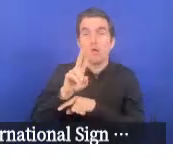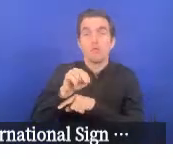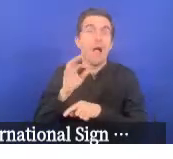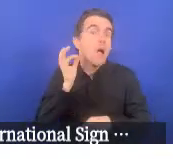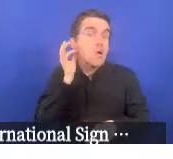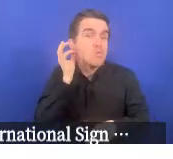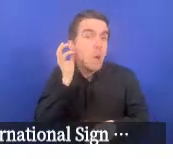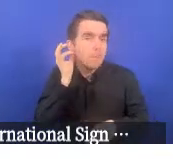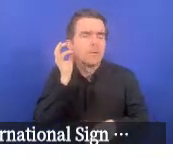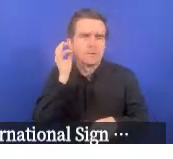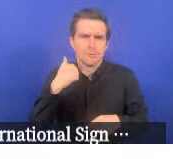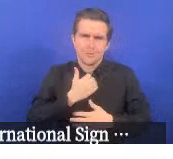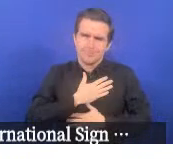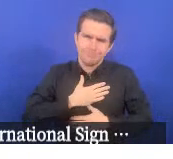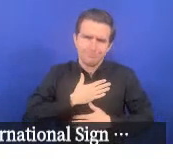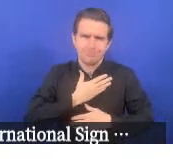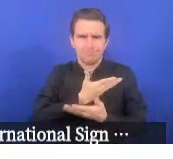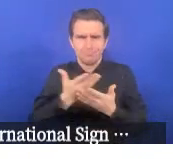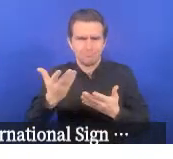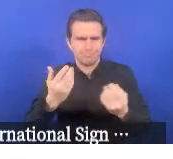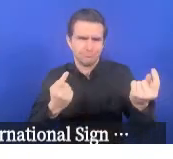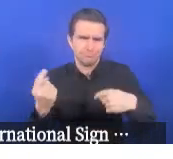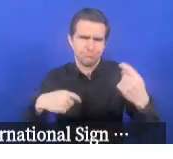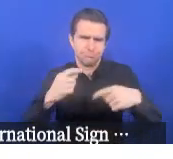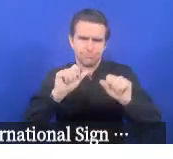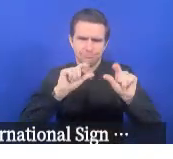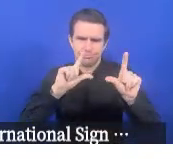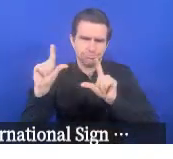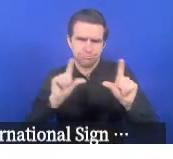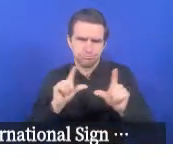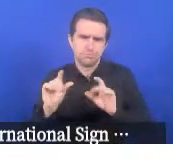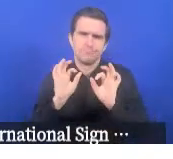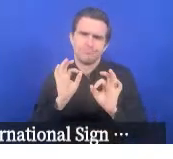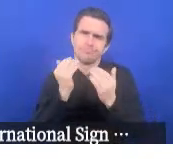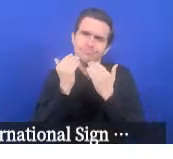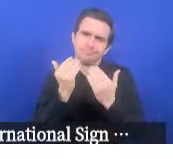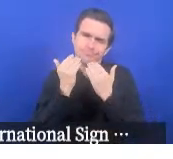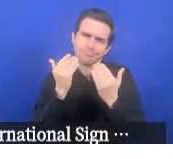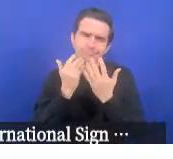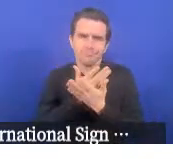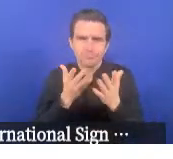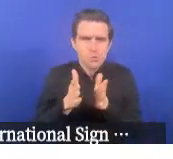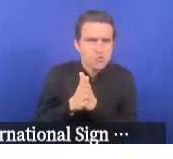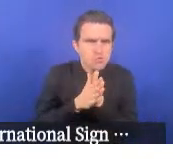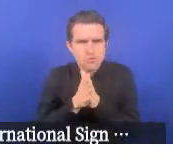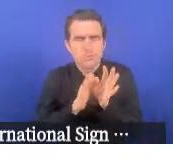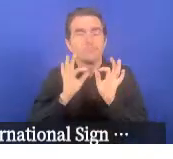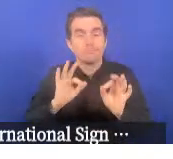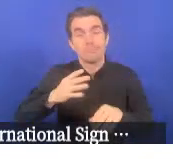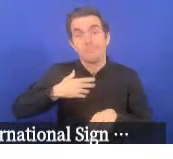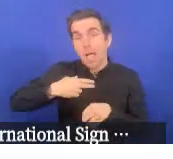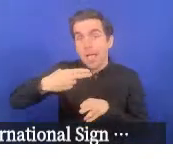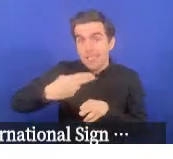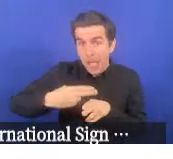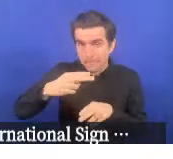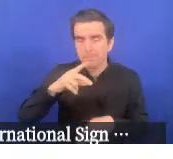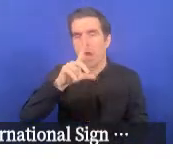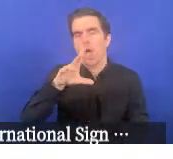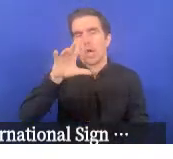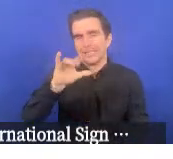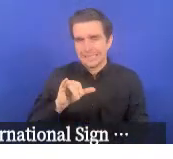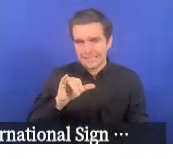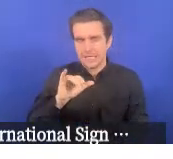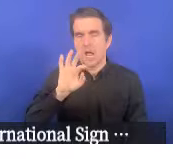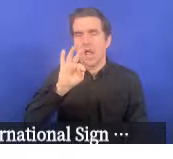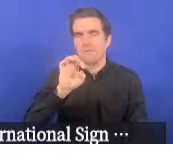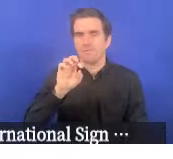am a trainer and consultant in gender equality. I have been working with UN Tourism since 2008